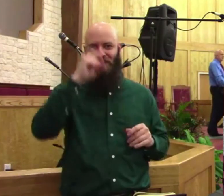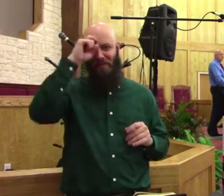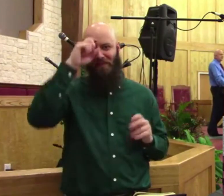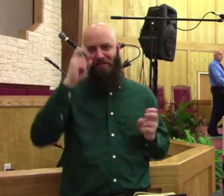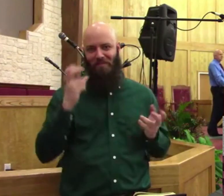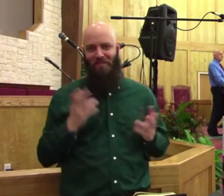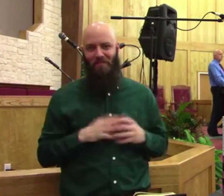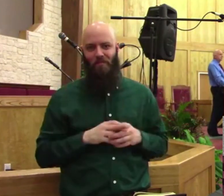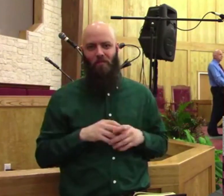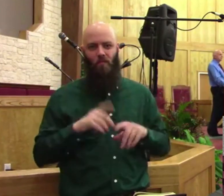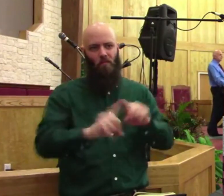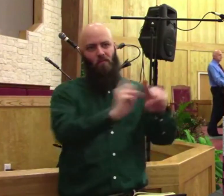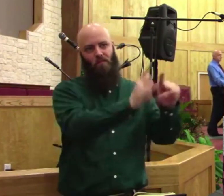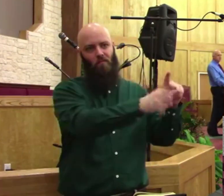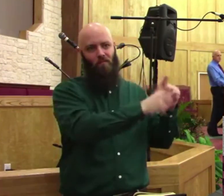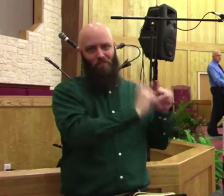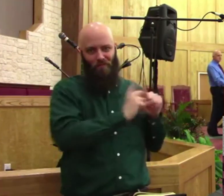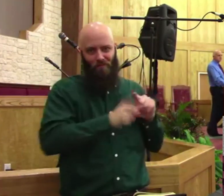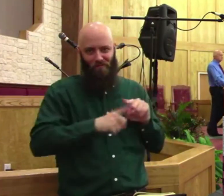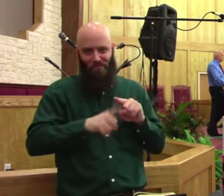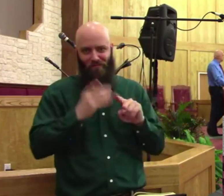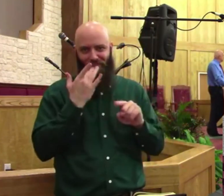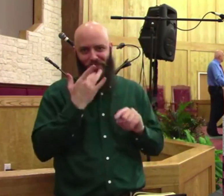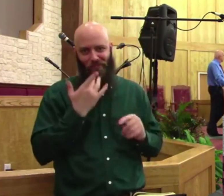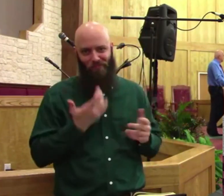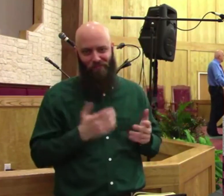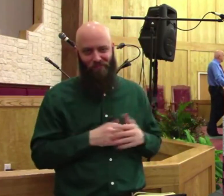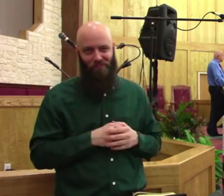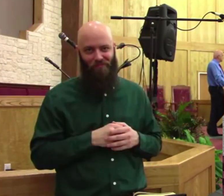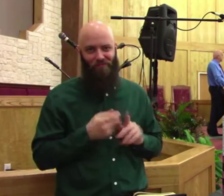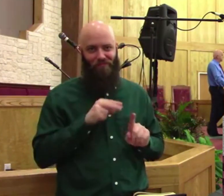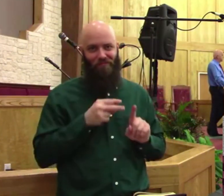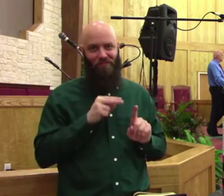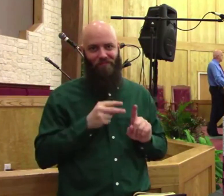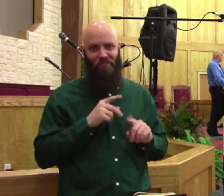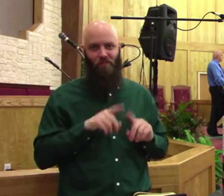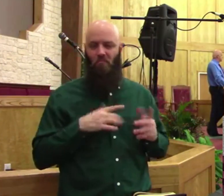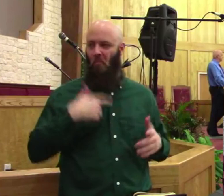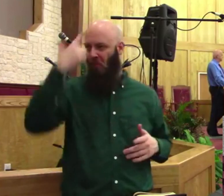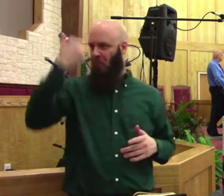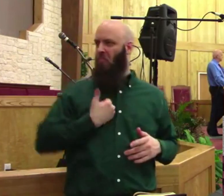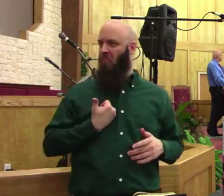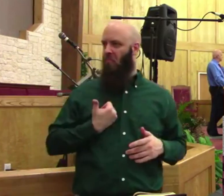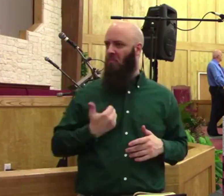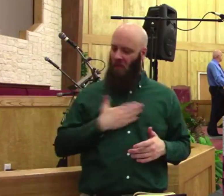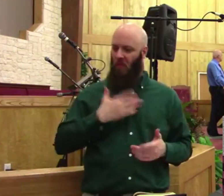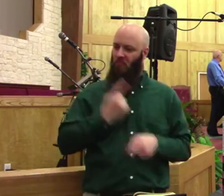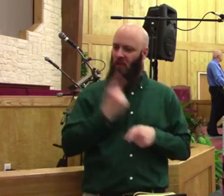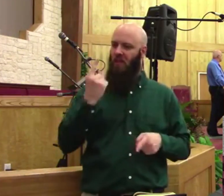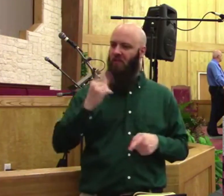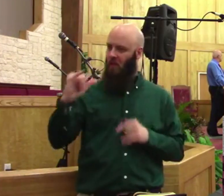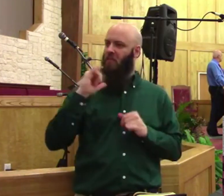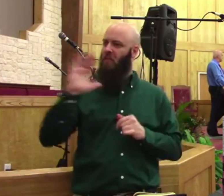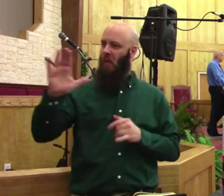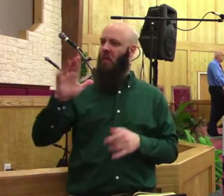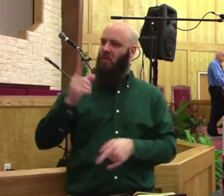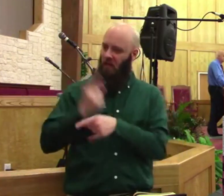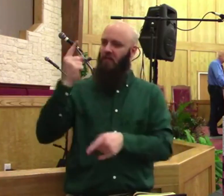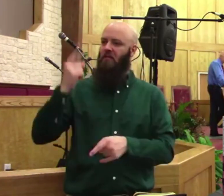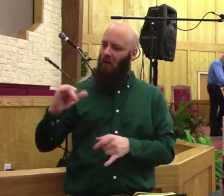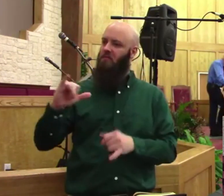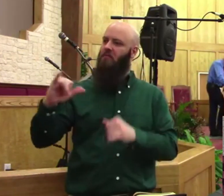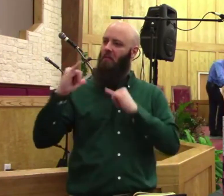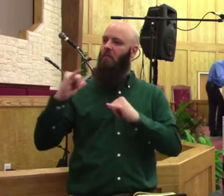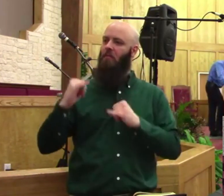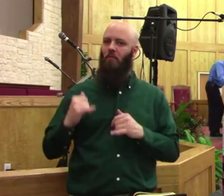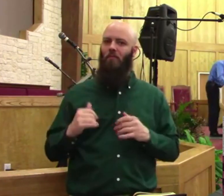Everybody has their own idea. I mean, you know, I can think what I want to think, and it's true just as much as yours is true, and there's no such thing